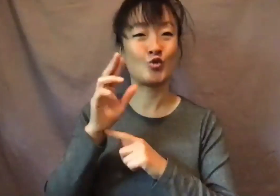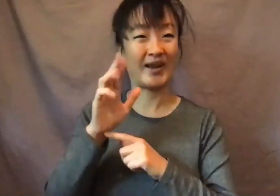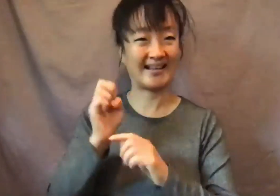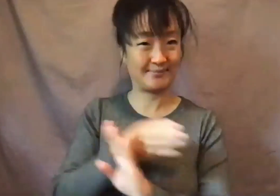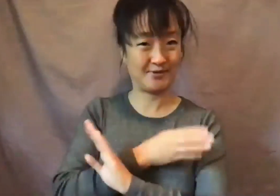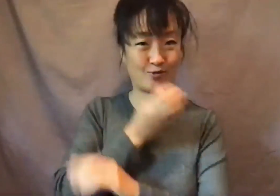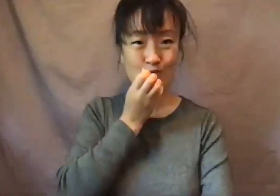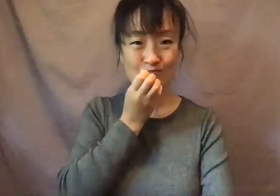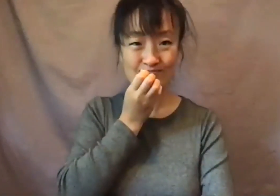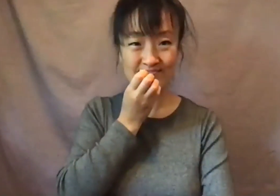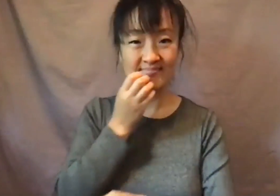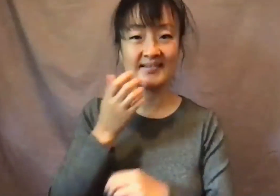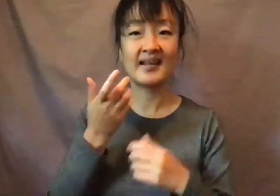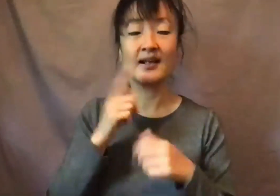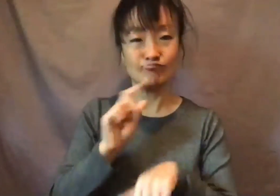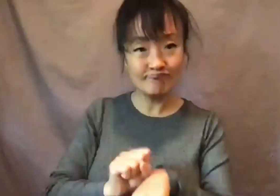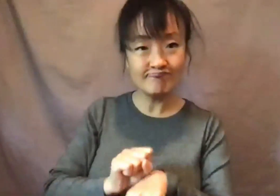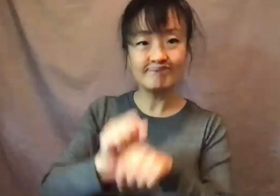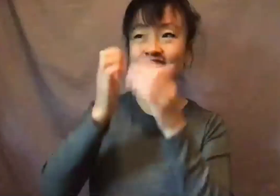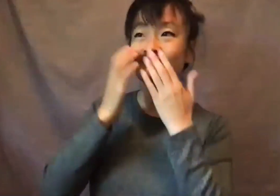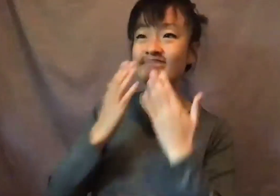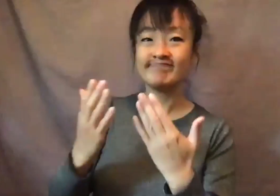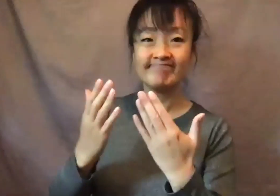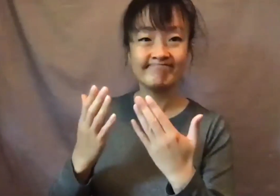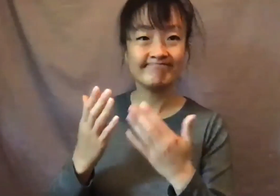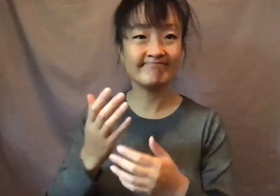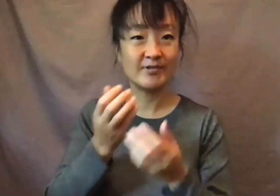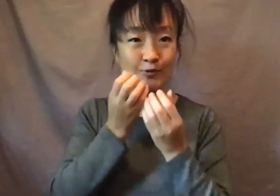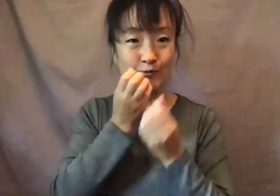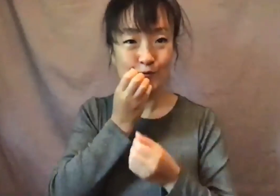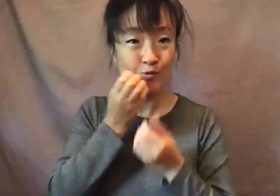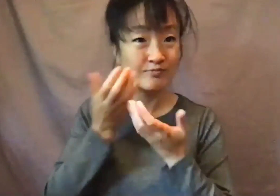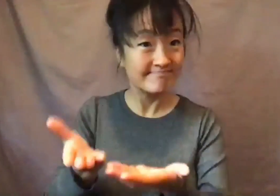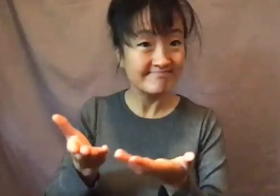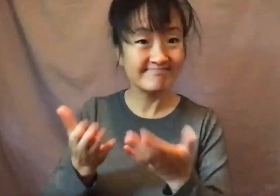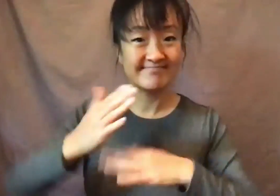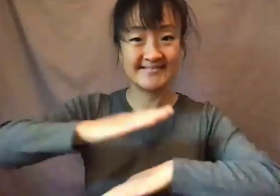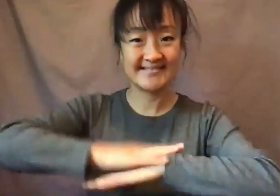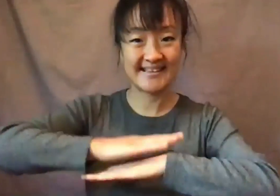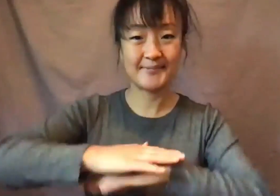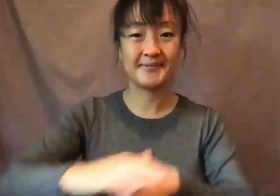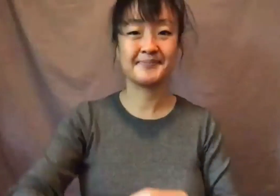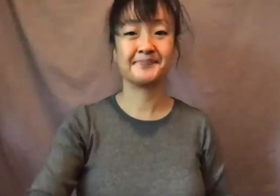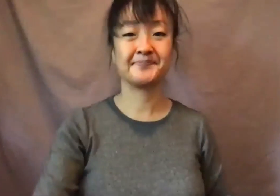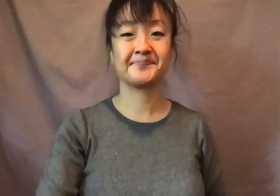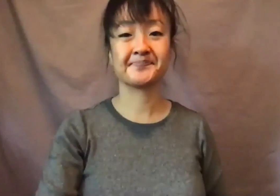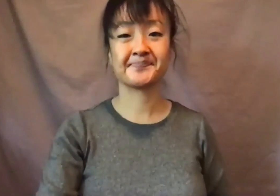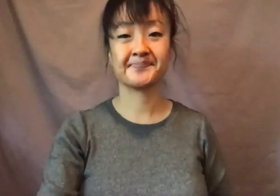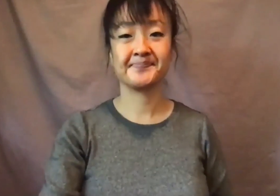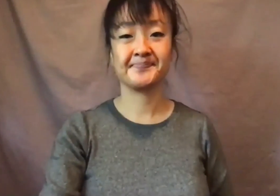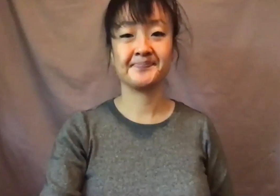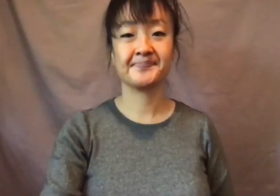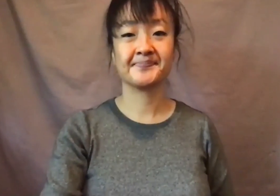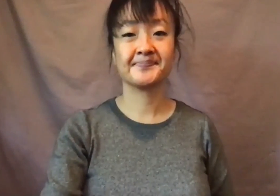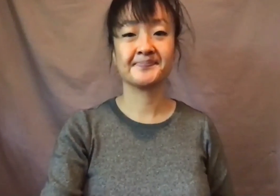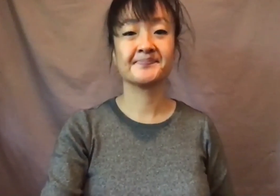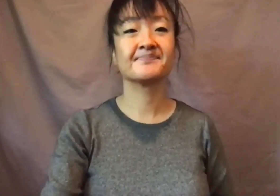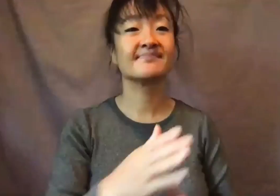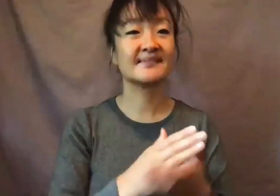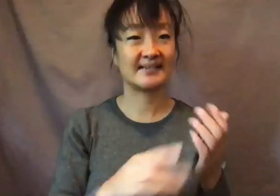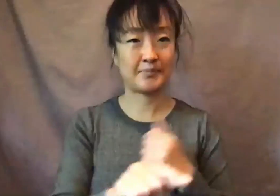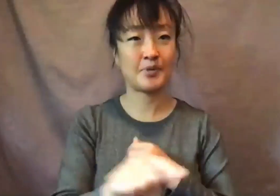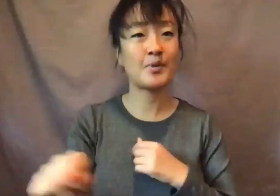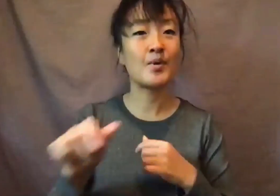giving thanks for the food that was at the table. And I think that, you know, some of those practices have sort of gone